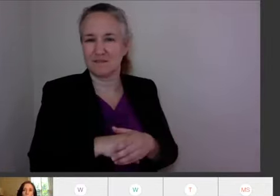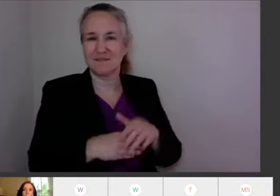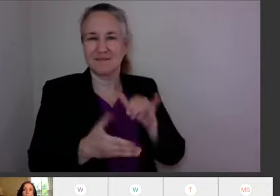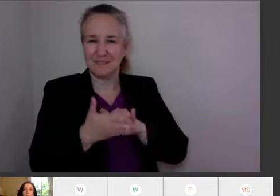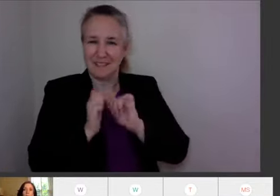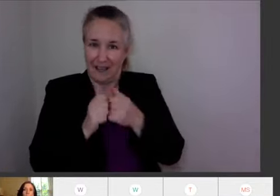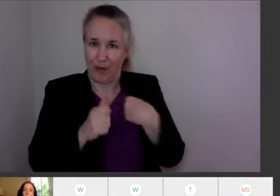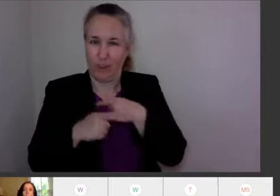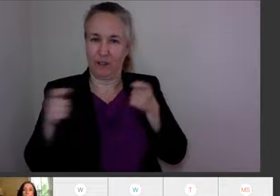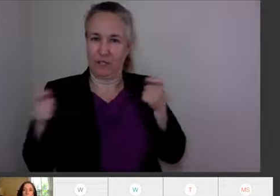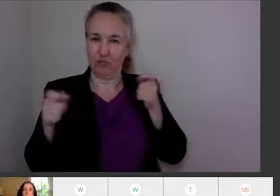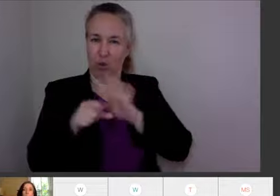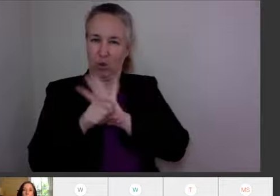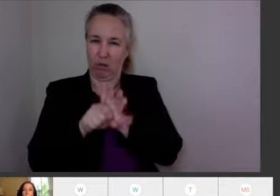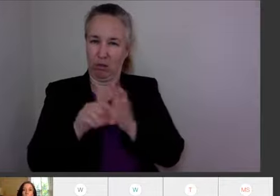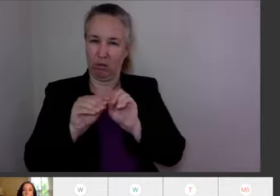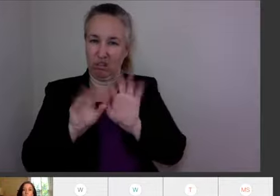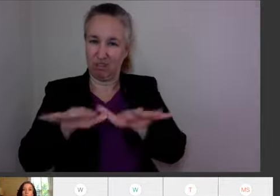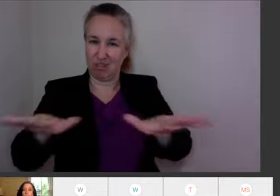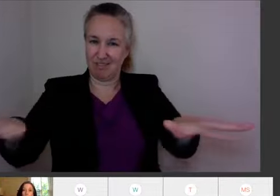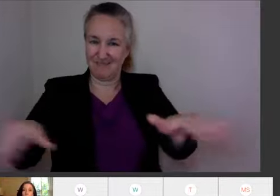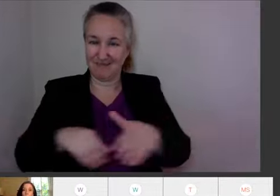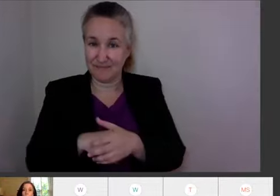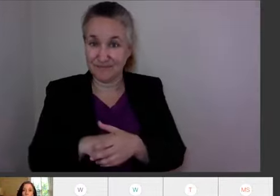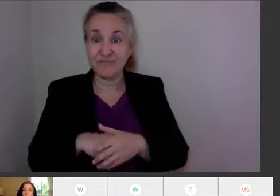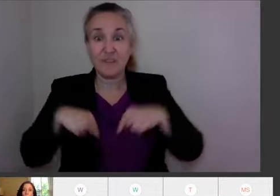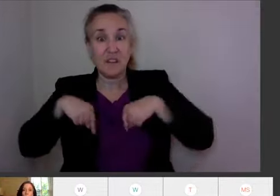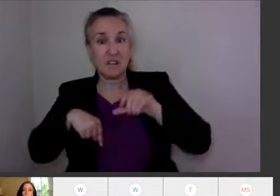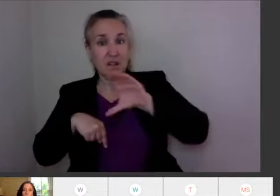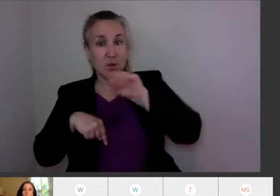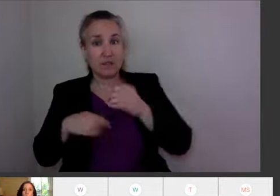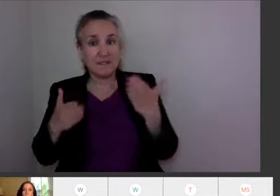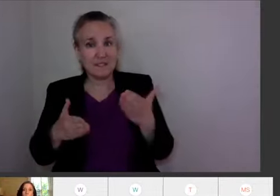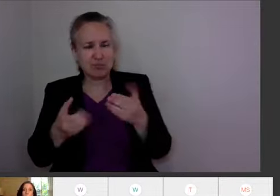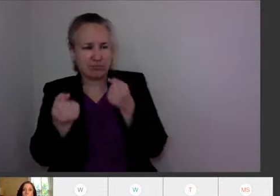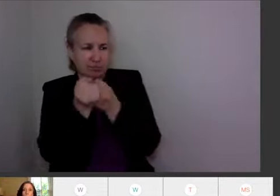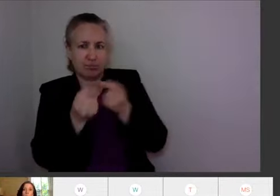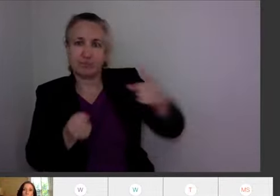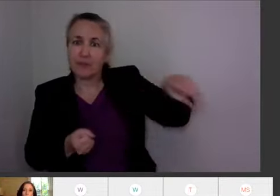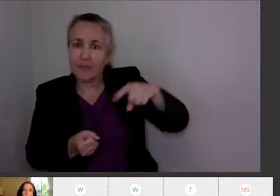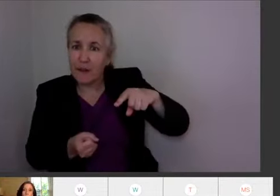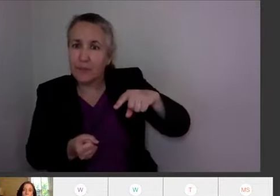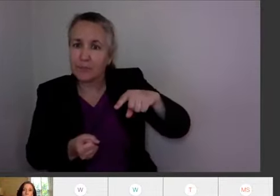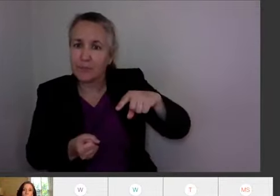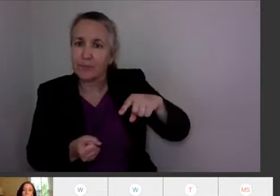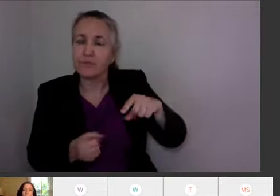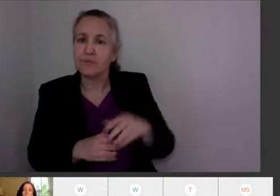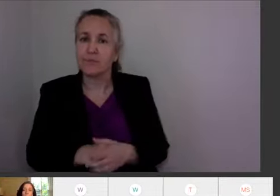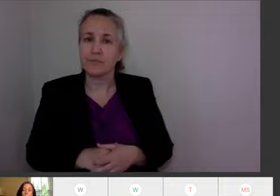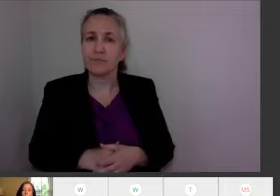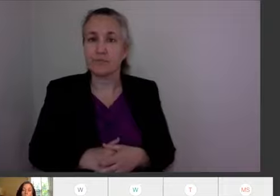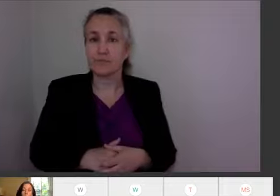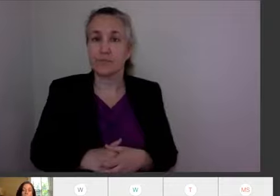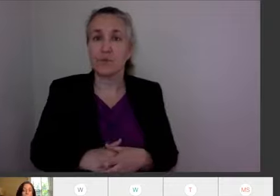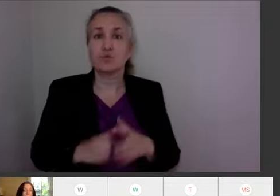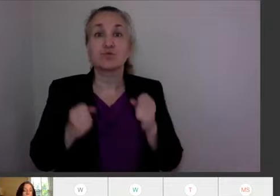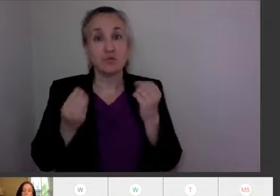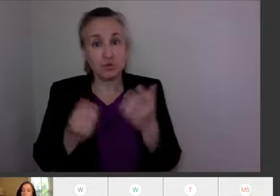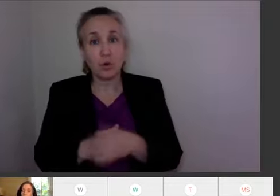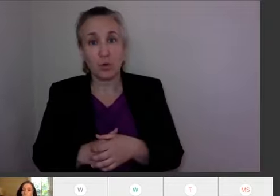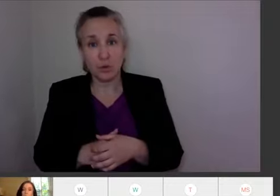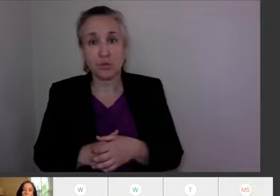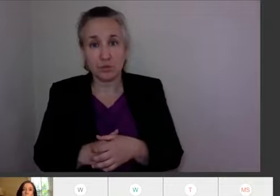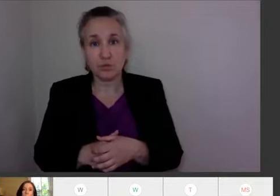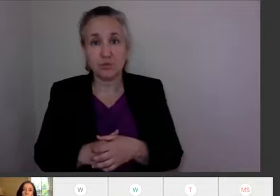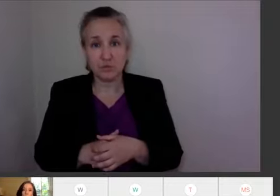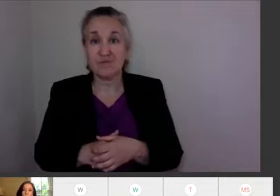control. And the county is here to help make sure that you can accomplish that. So it